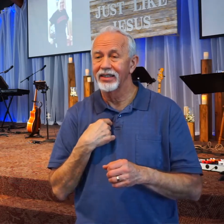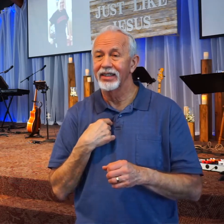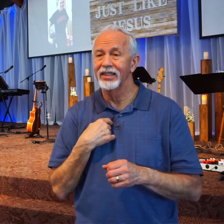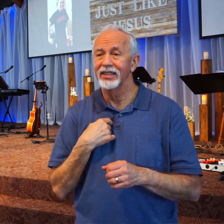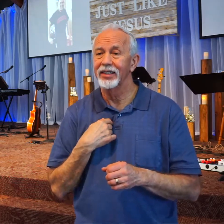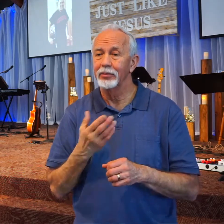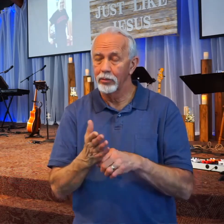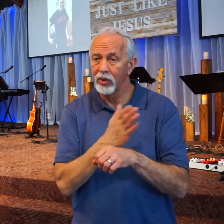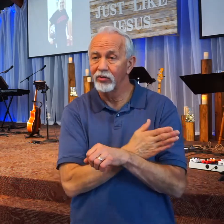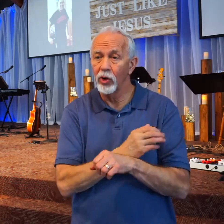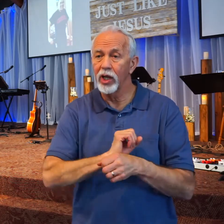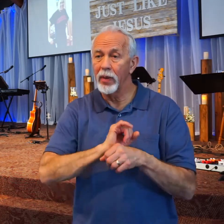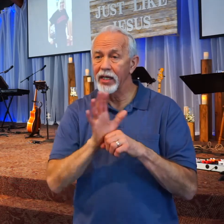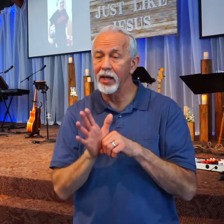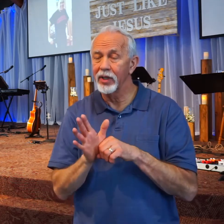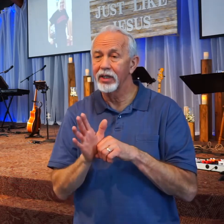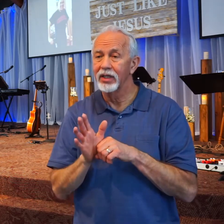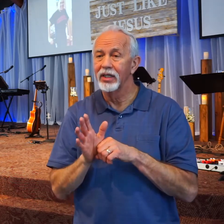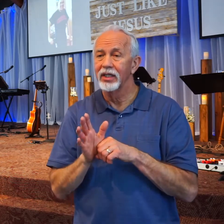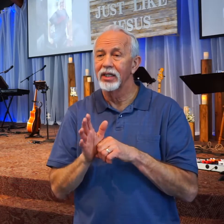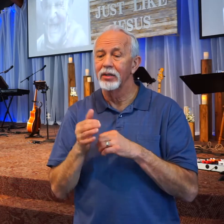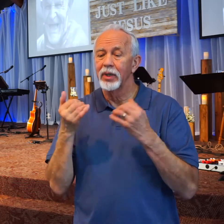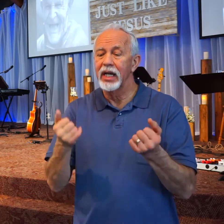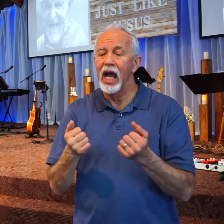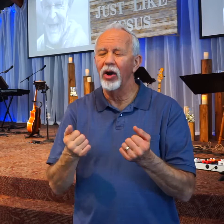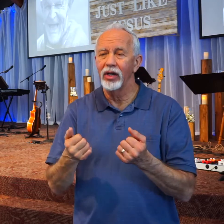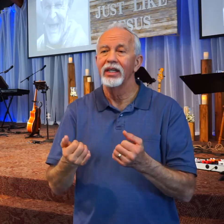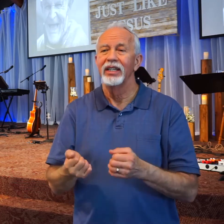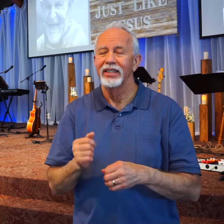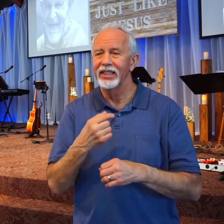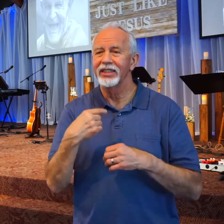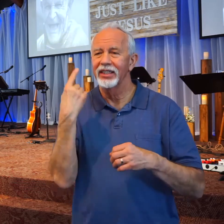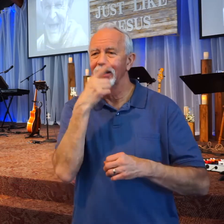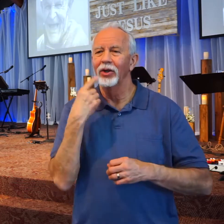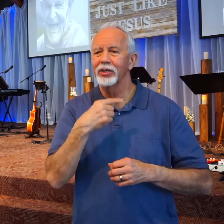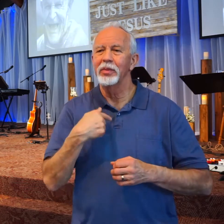Pre-pandemic. About a year later, post-pandemic, now this is me.